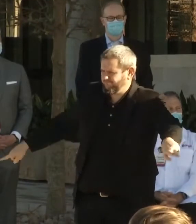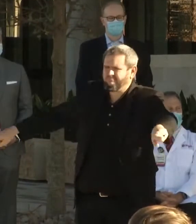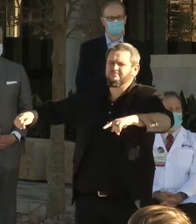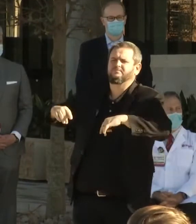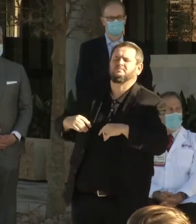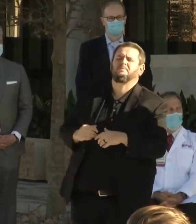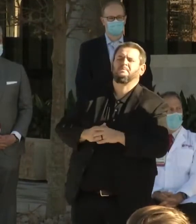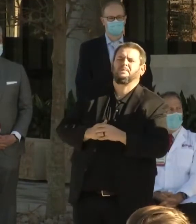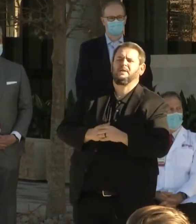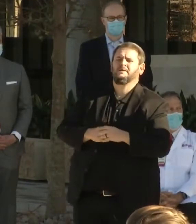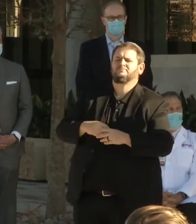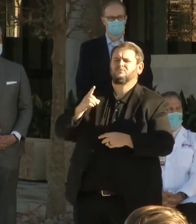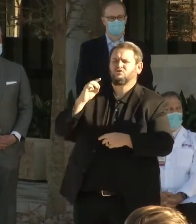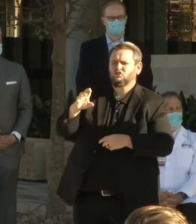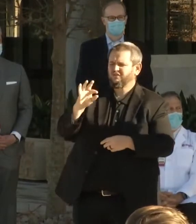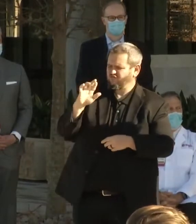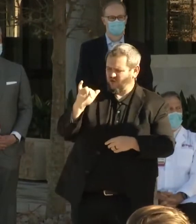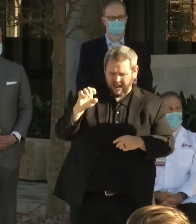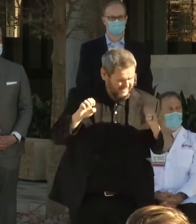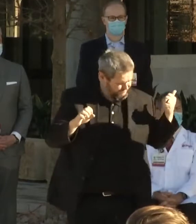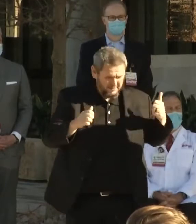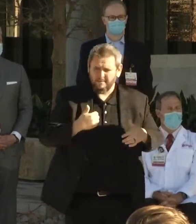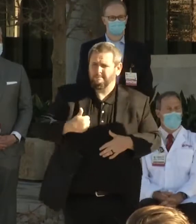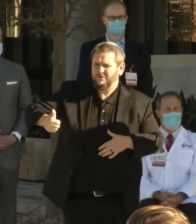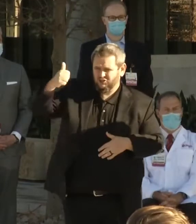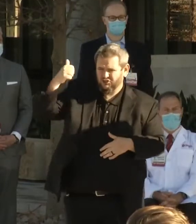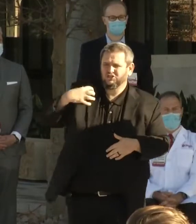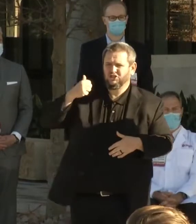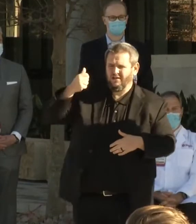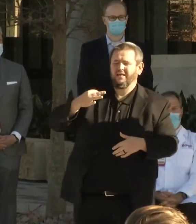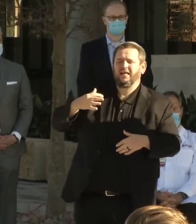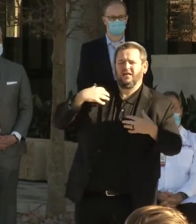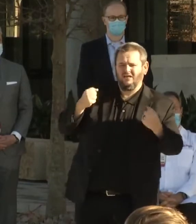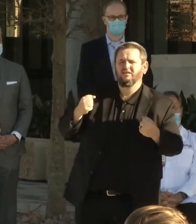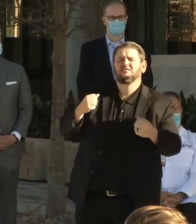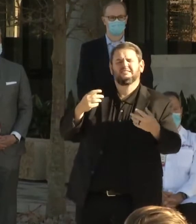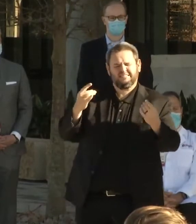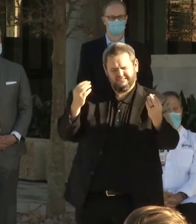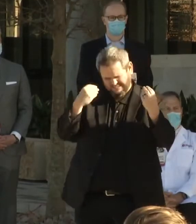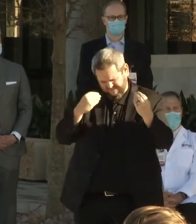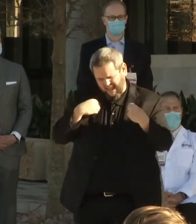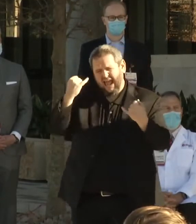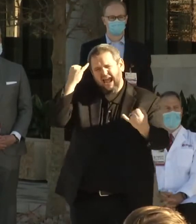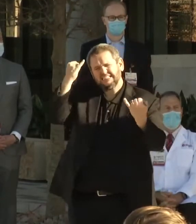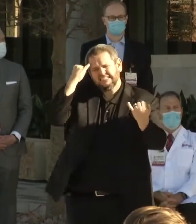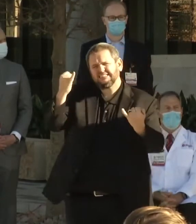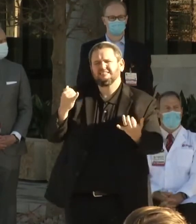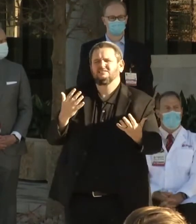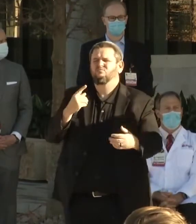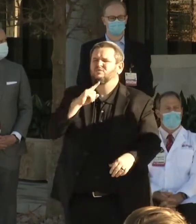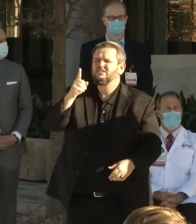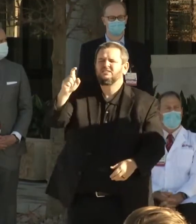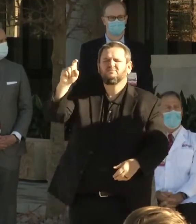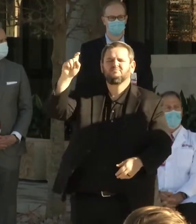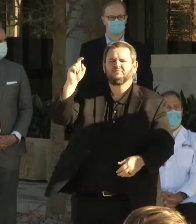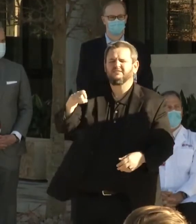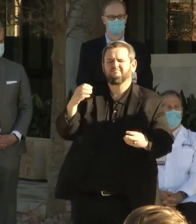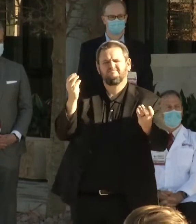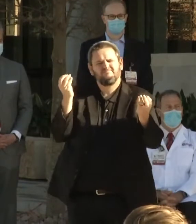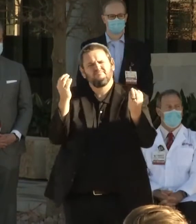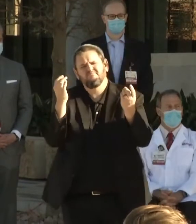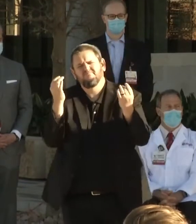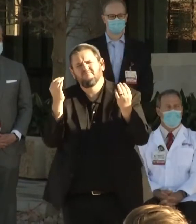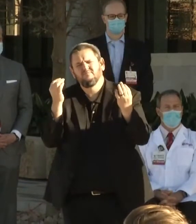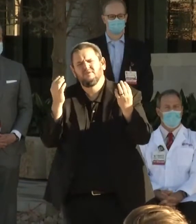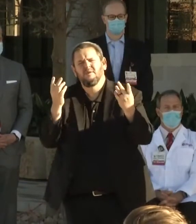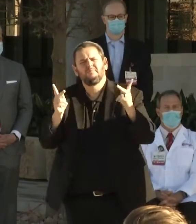there's more things to think about than there's obviously the livelihoods of those people that you're pulling away from them.